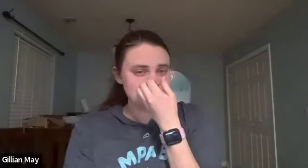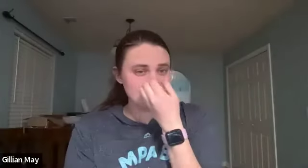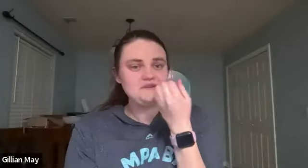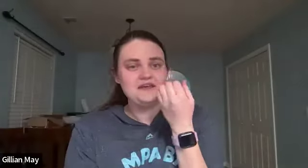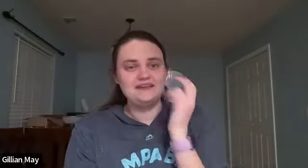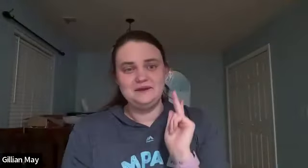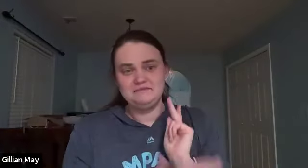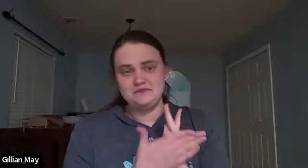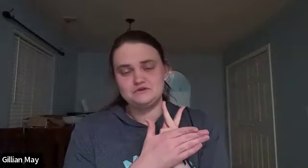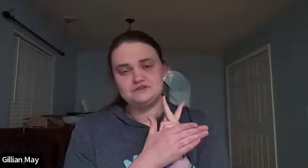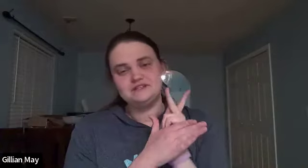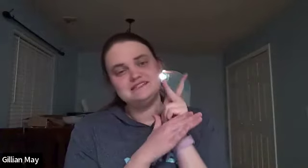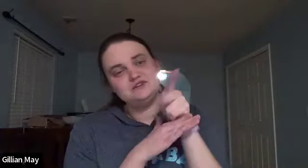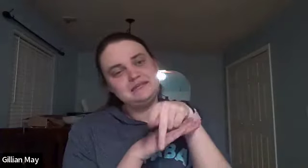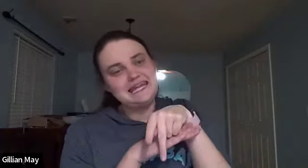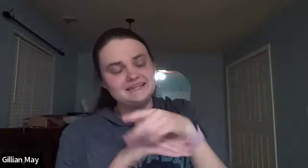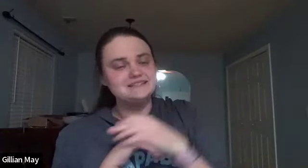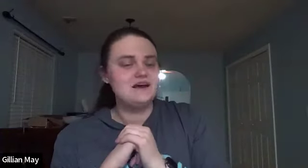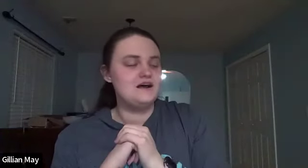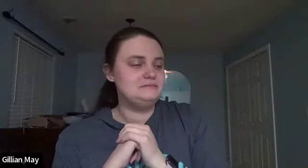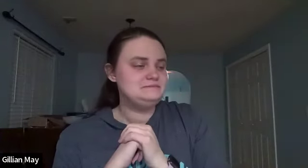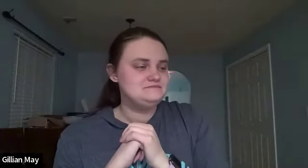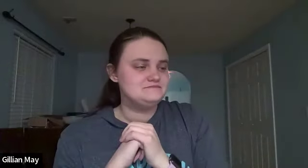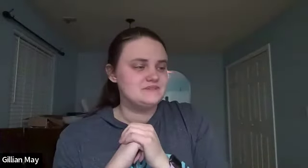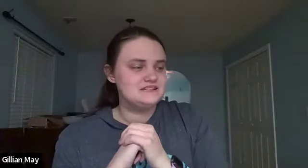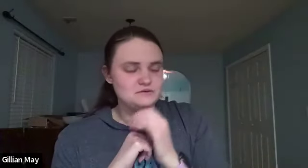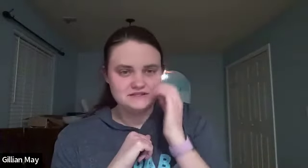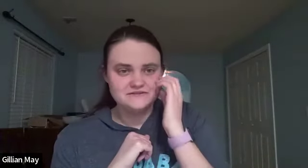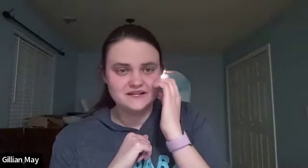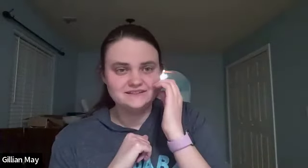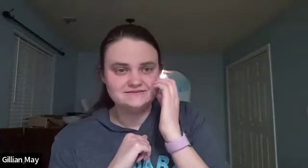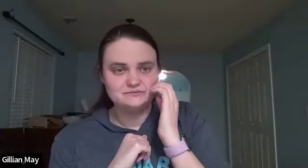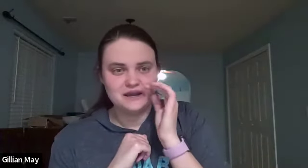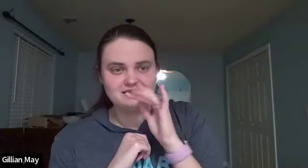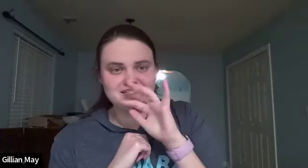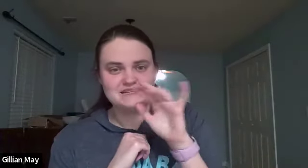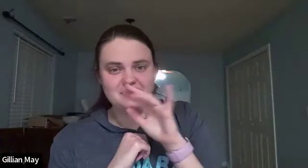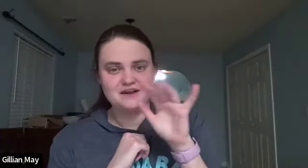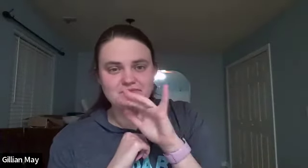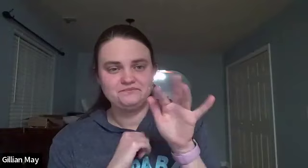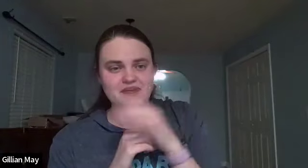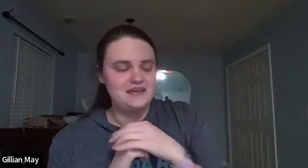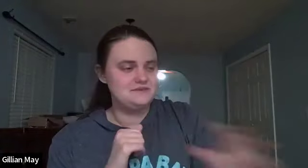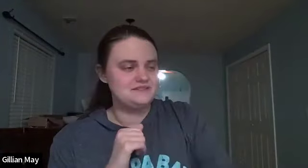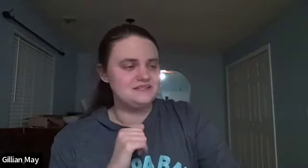So, yep, that was our nice little plant. It's always fun practicing ABCs